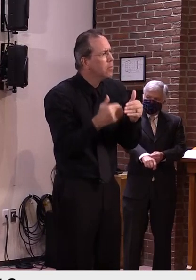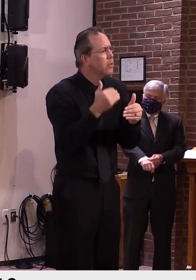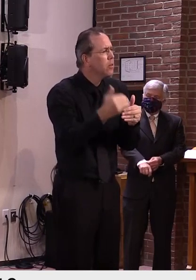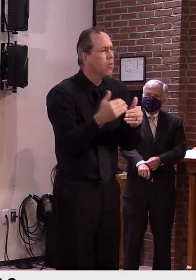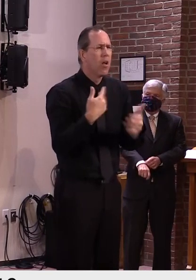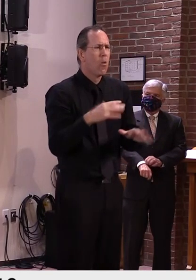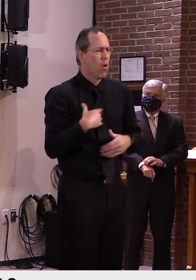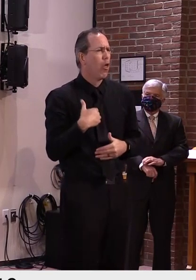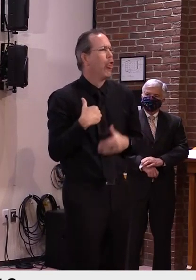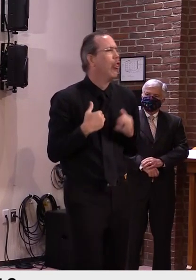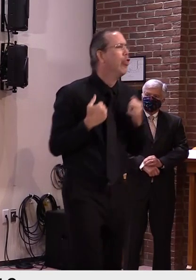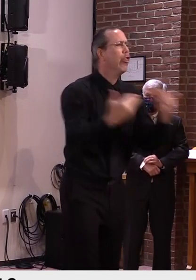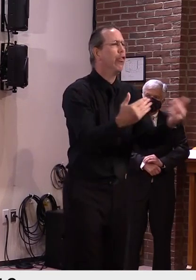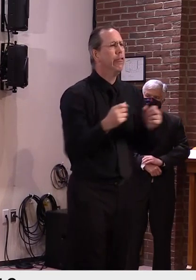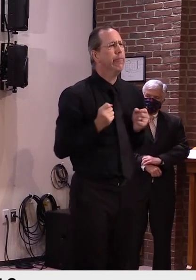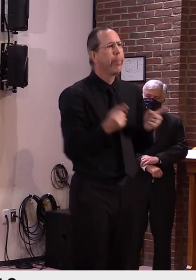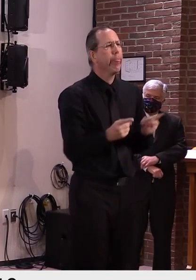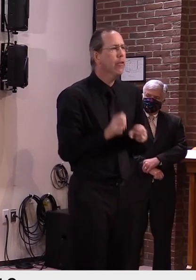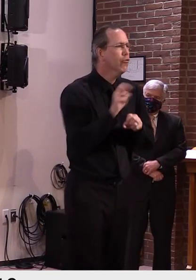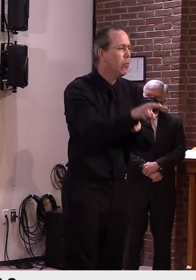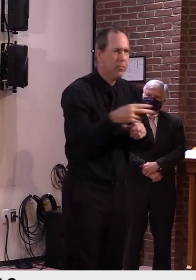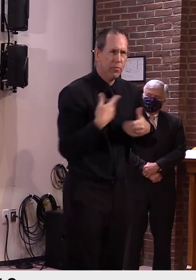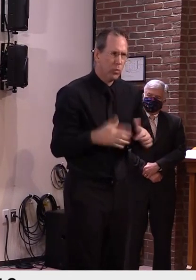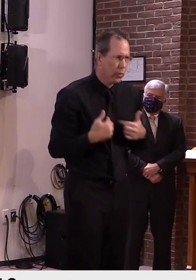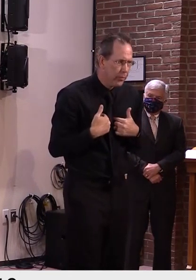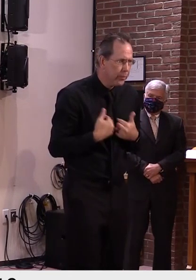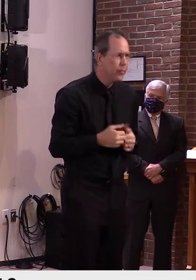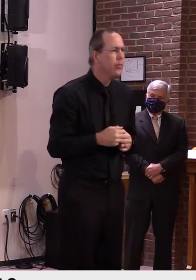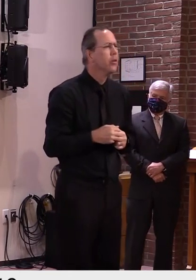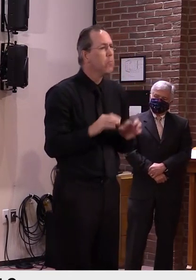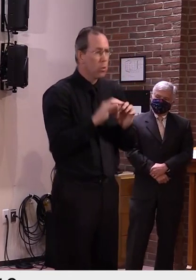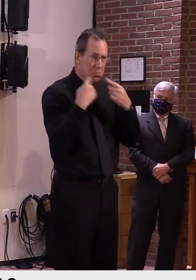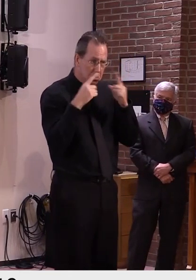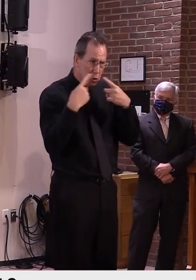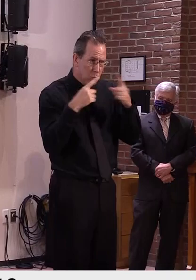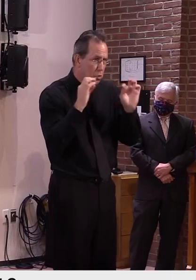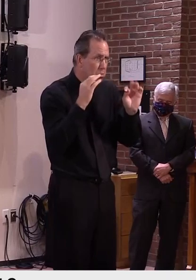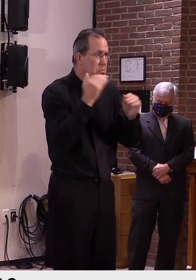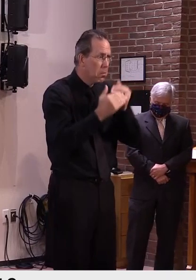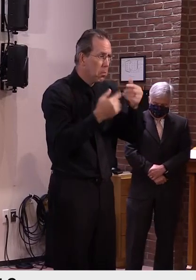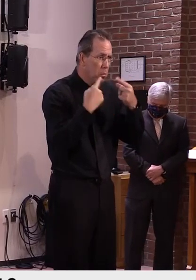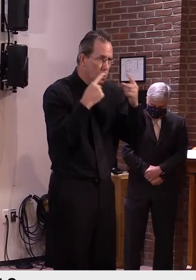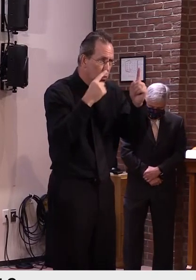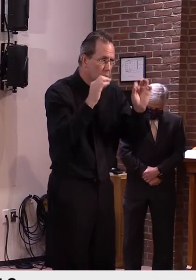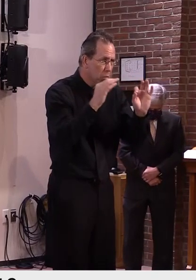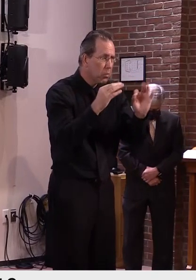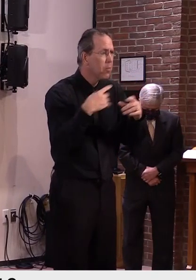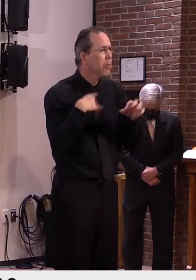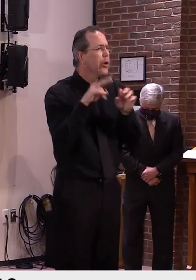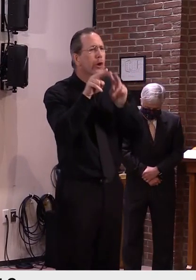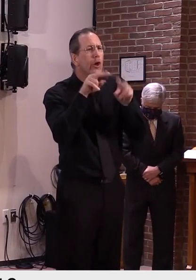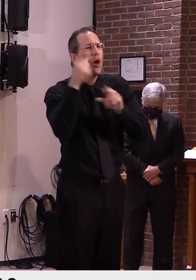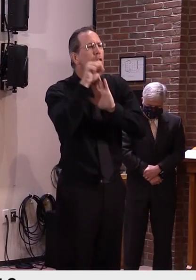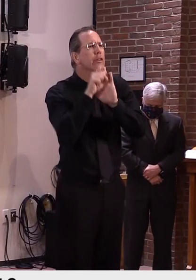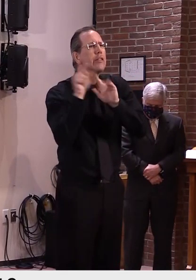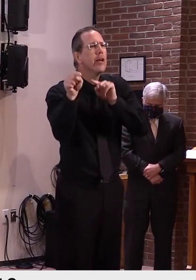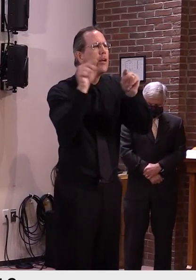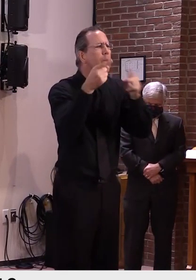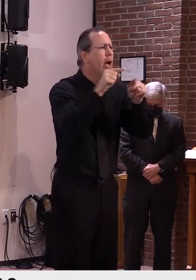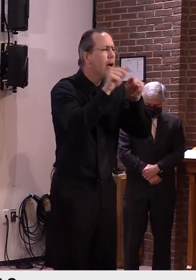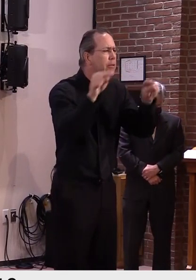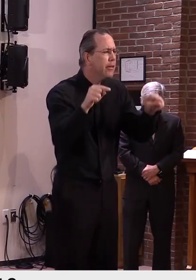we'll still be successful. But again, watching the other states around us is important as well because they do have an